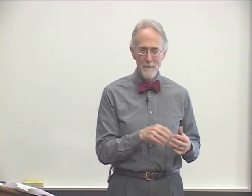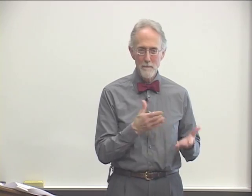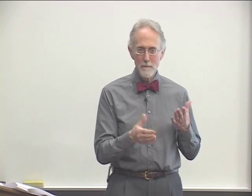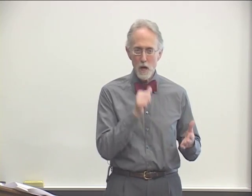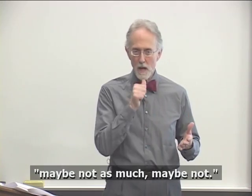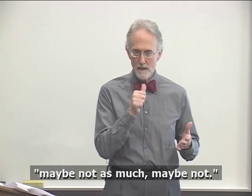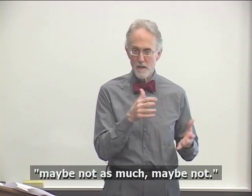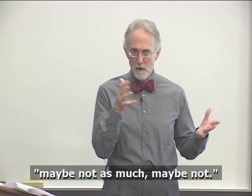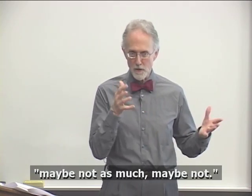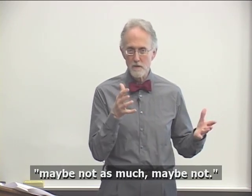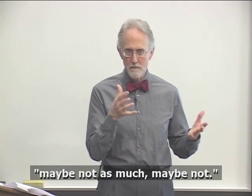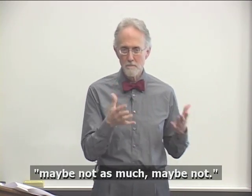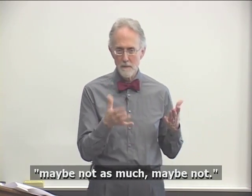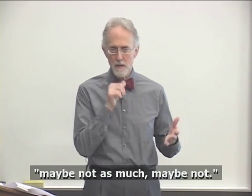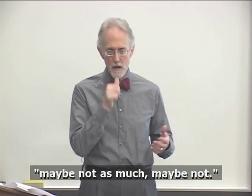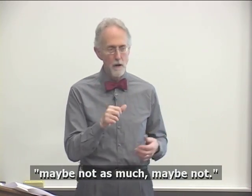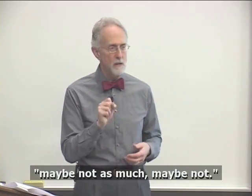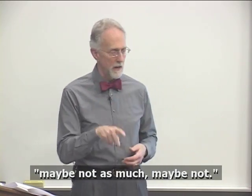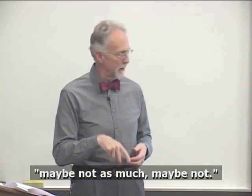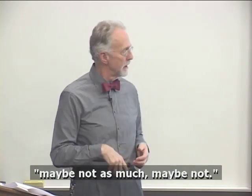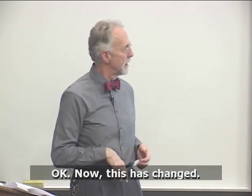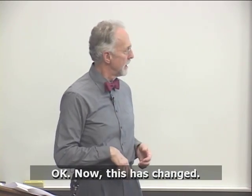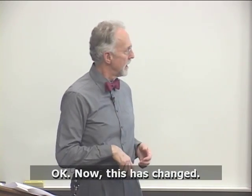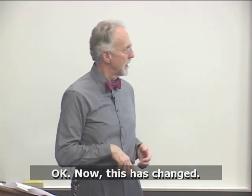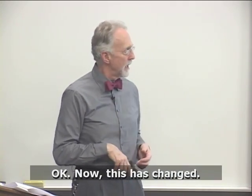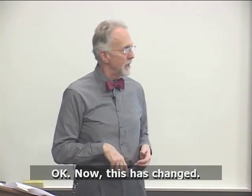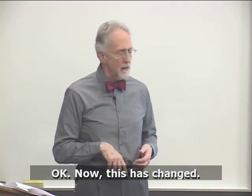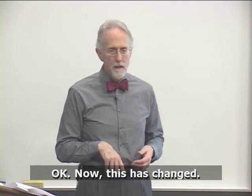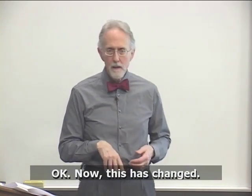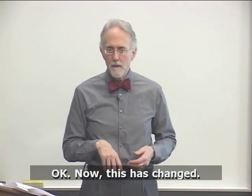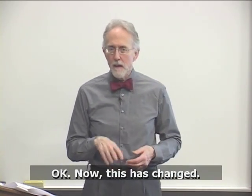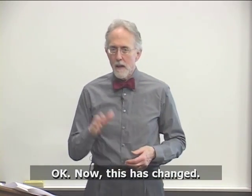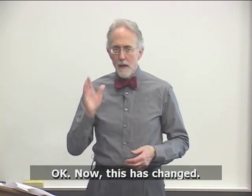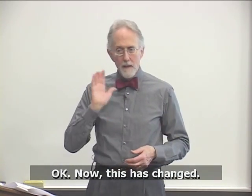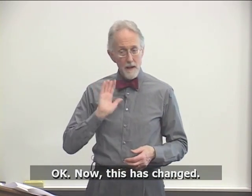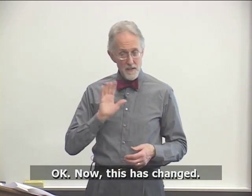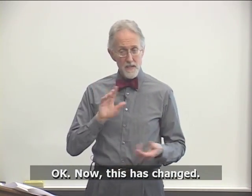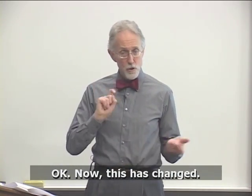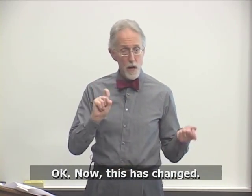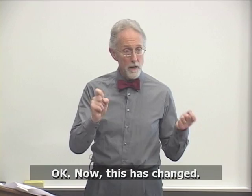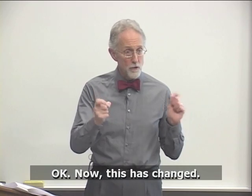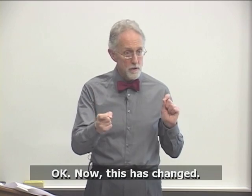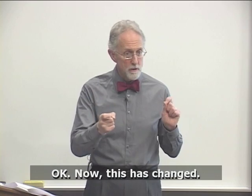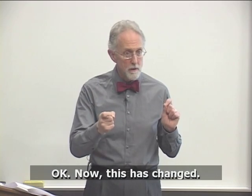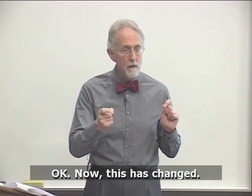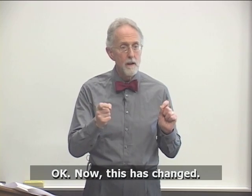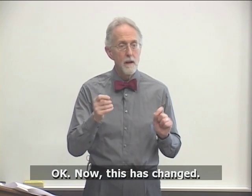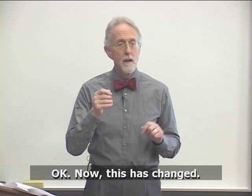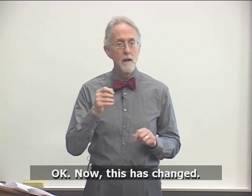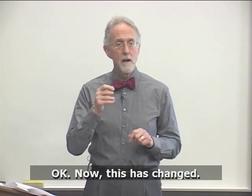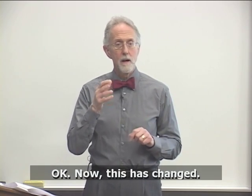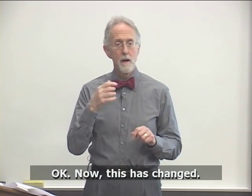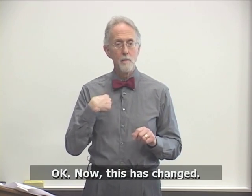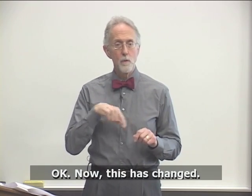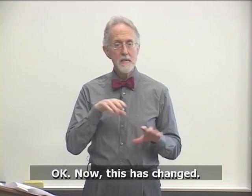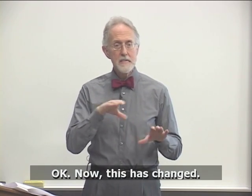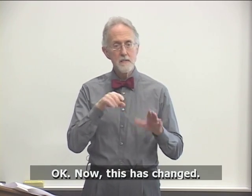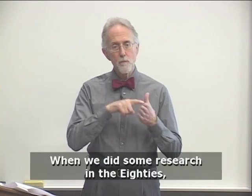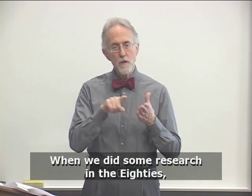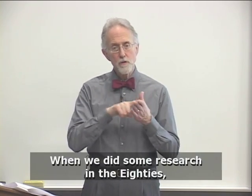Maybe not as much, maybe not. Okay. Now this has changed. We did some research